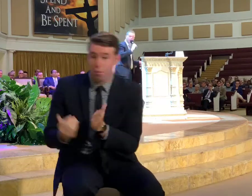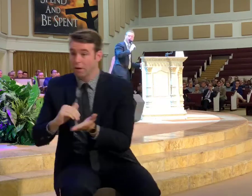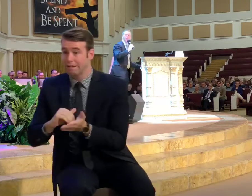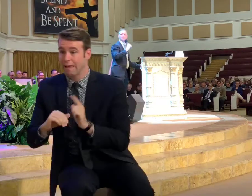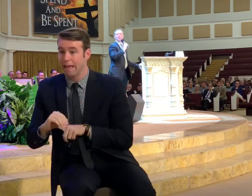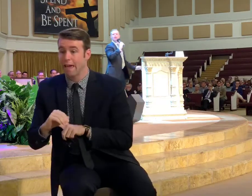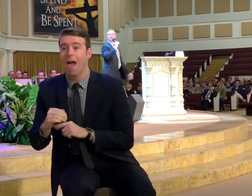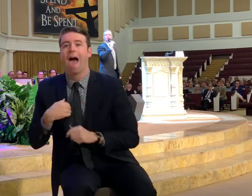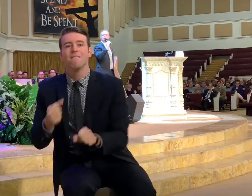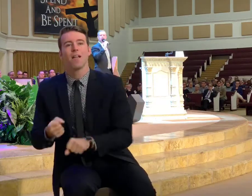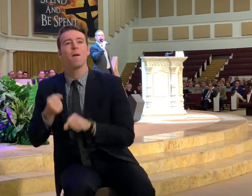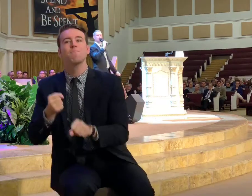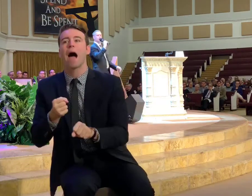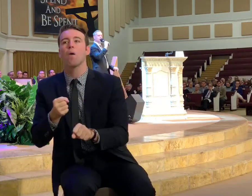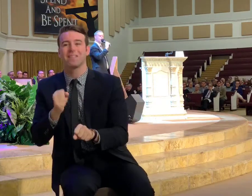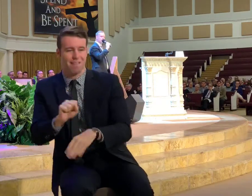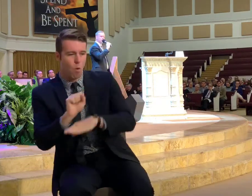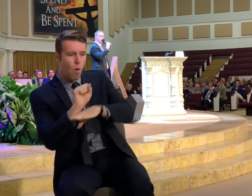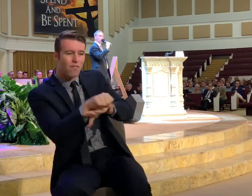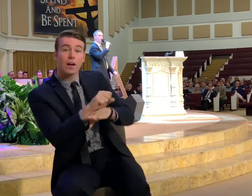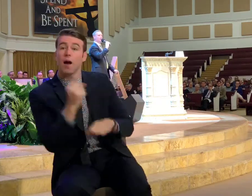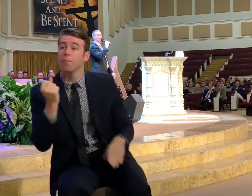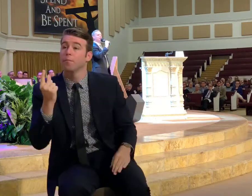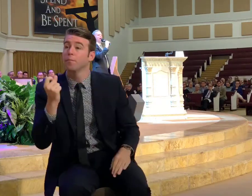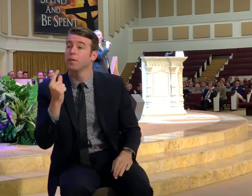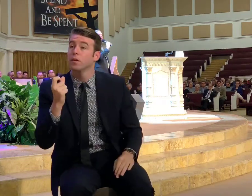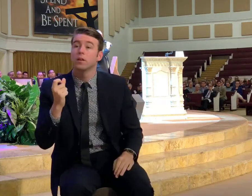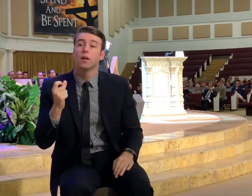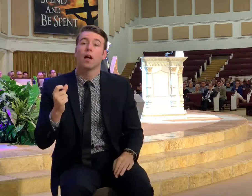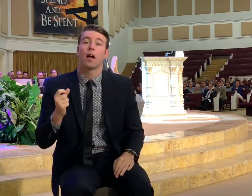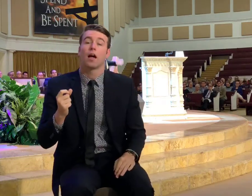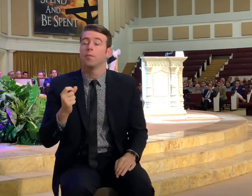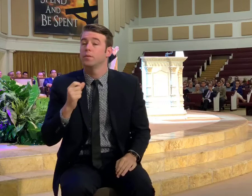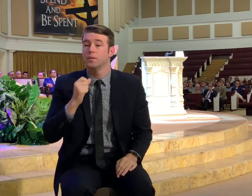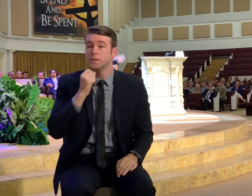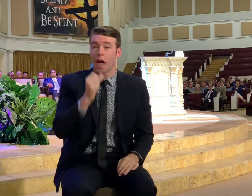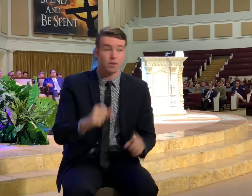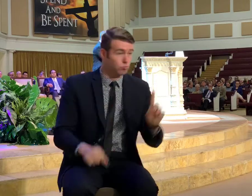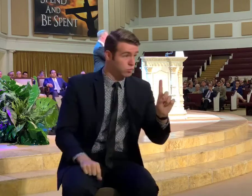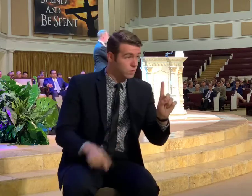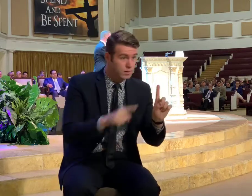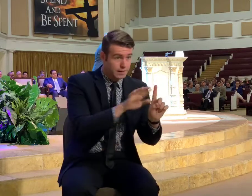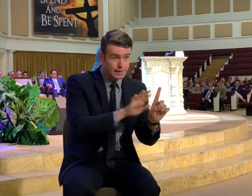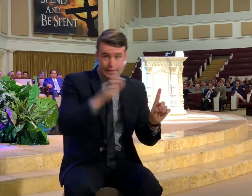to overcome. There is not one individual that has less